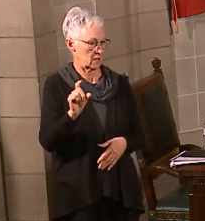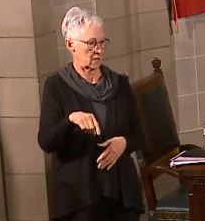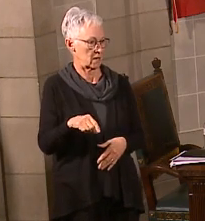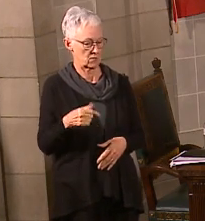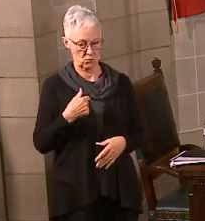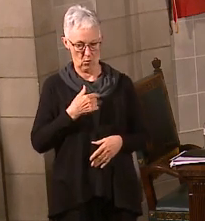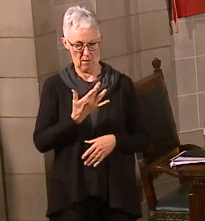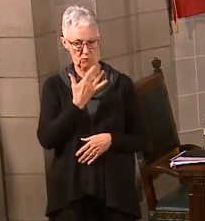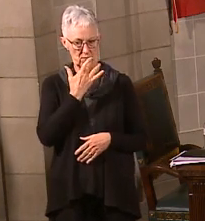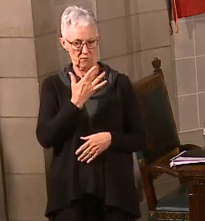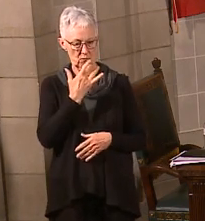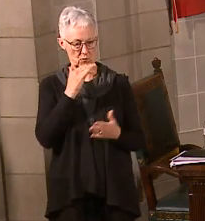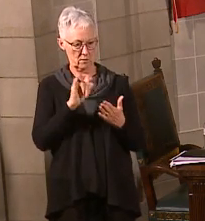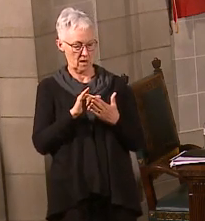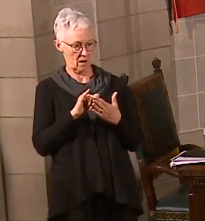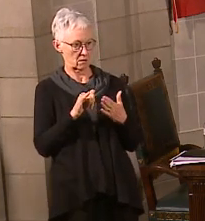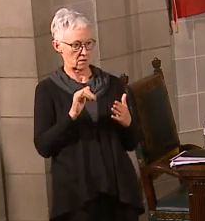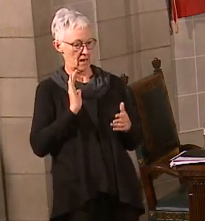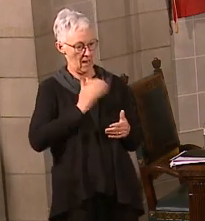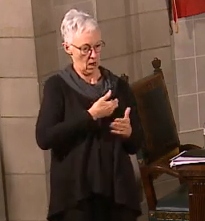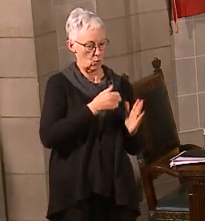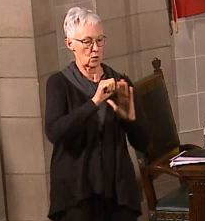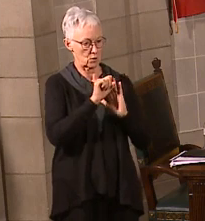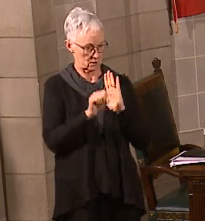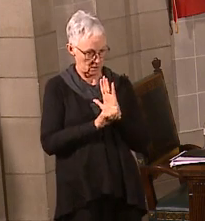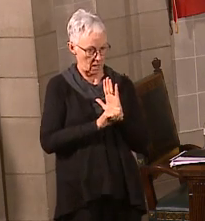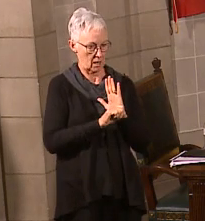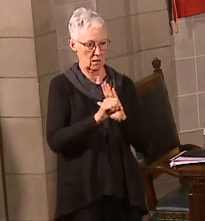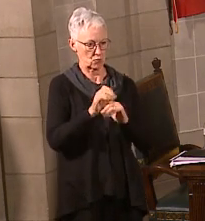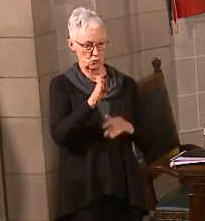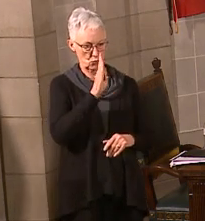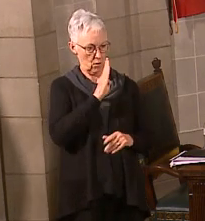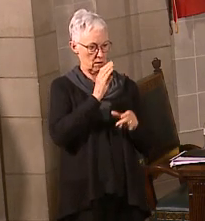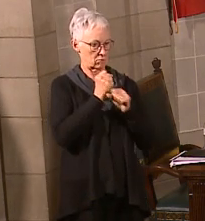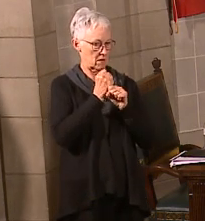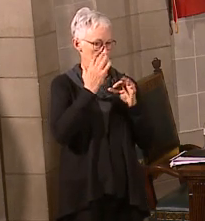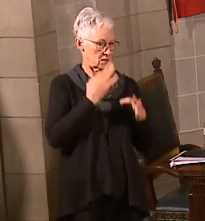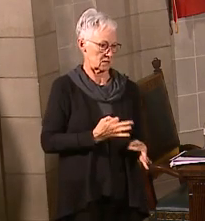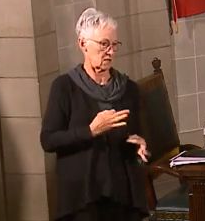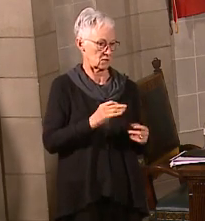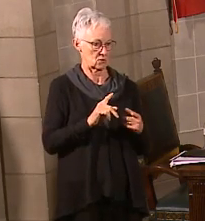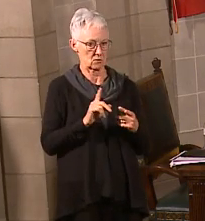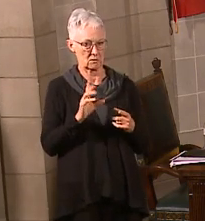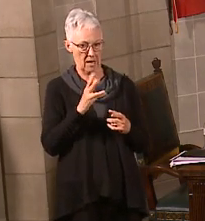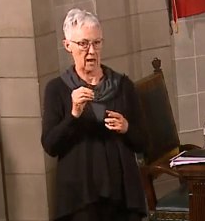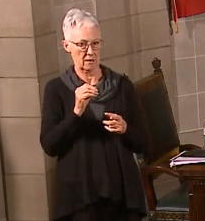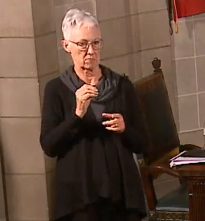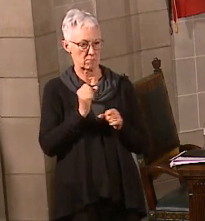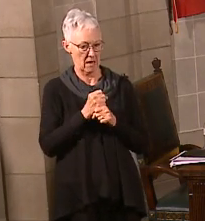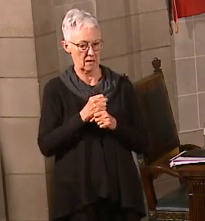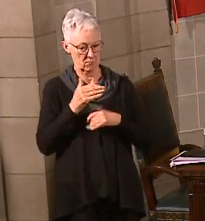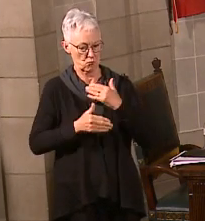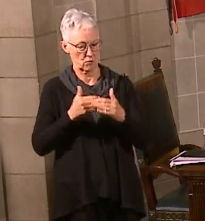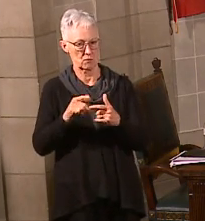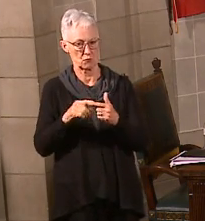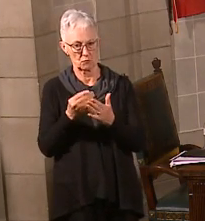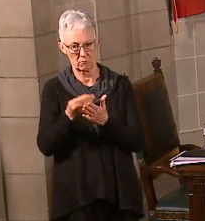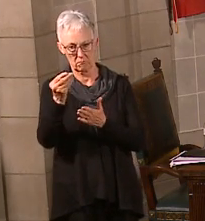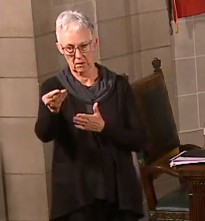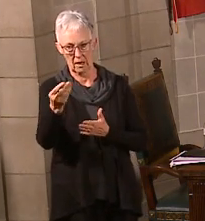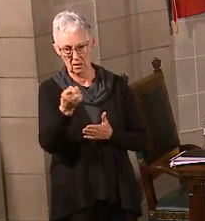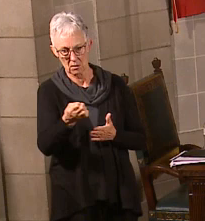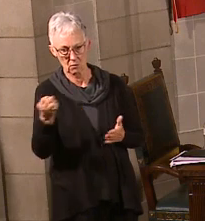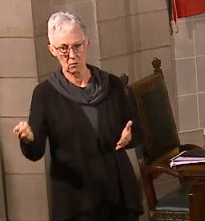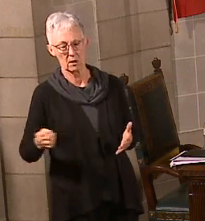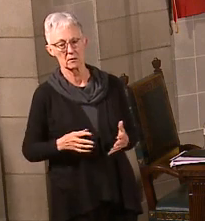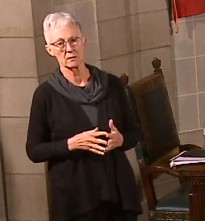do it that I endorse. We have 2 more questions. 2 more questions. So, John, then we'll go to Lee. I don't know if you've had a chance to see it, Governor. 14 state